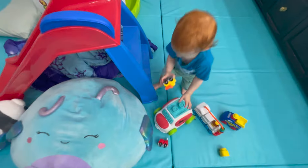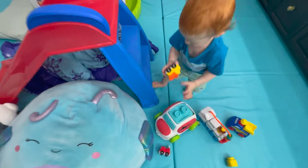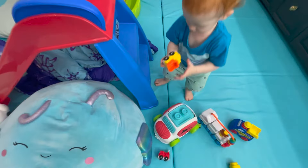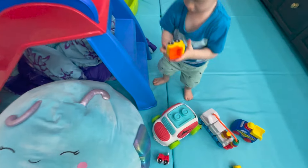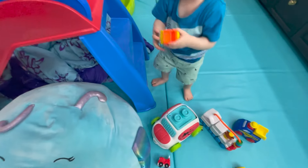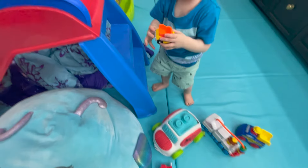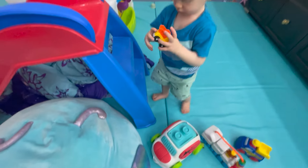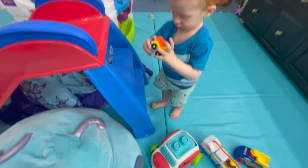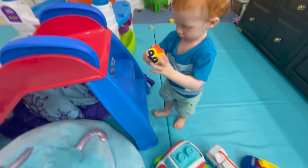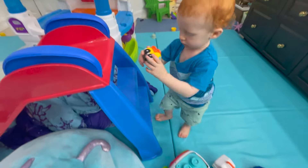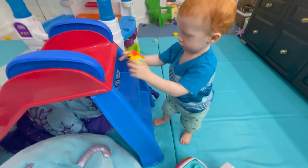Oh.